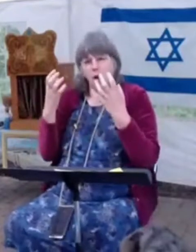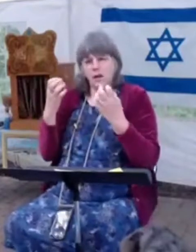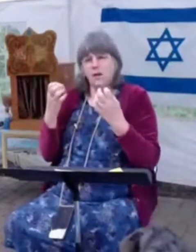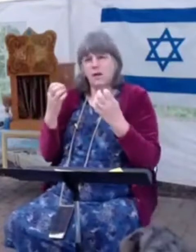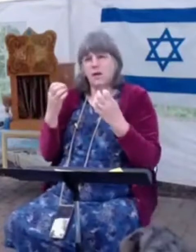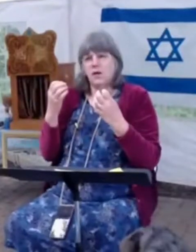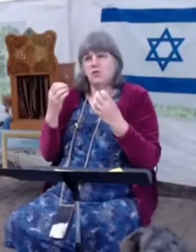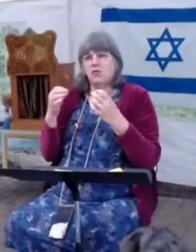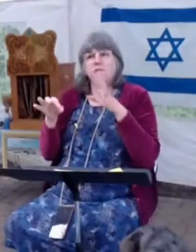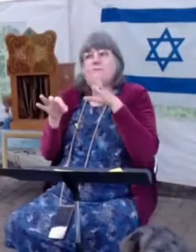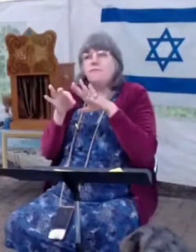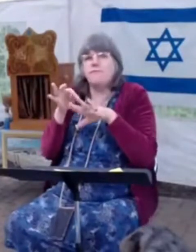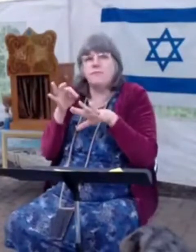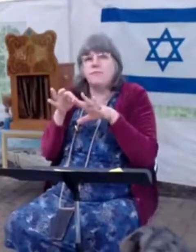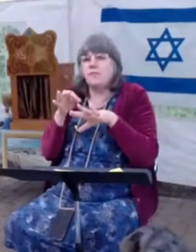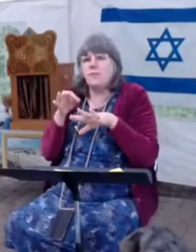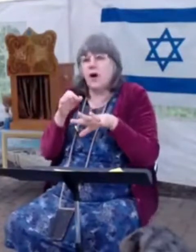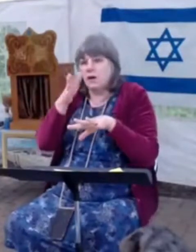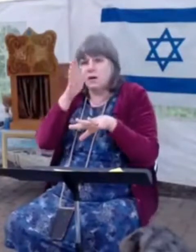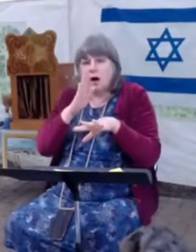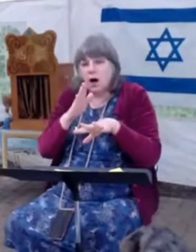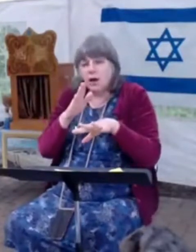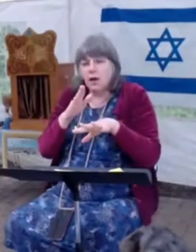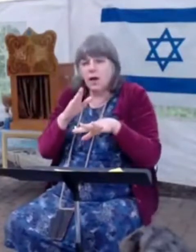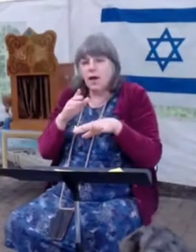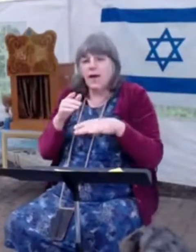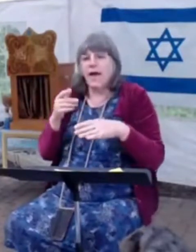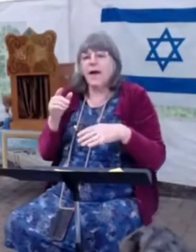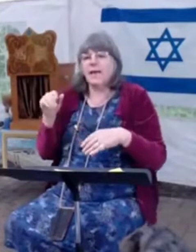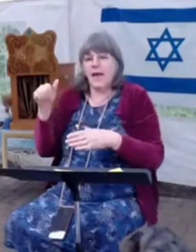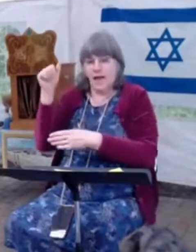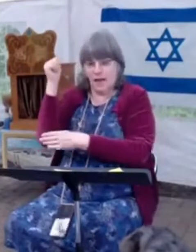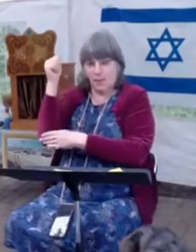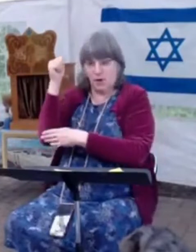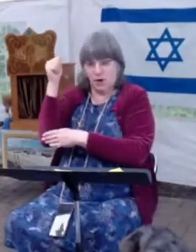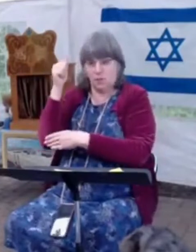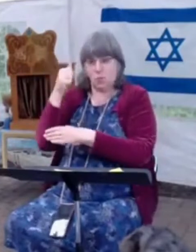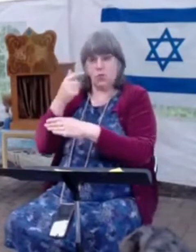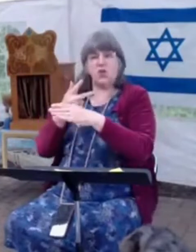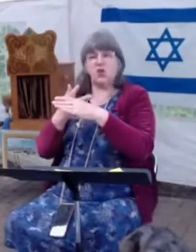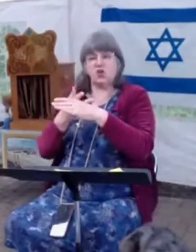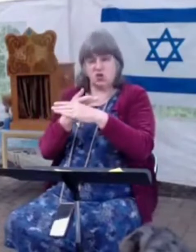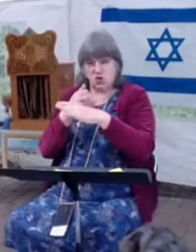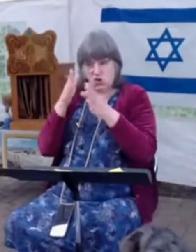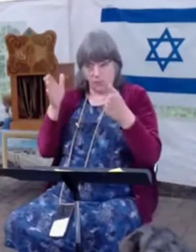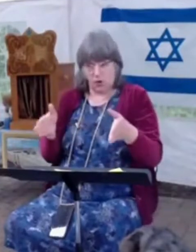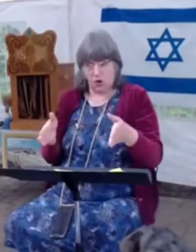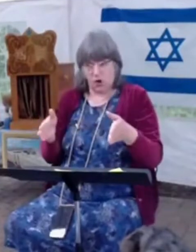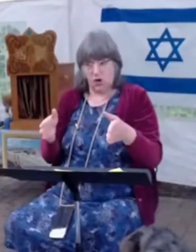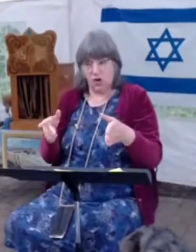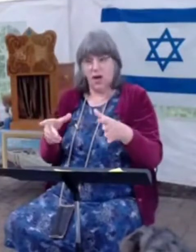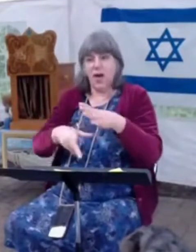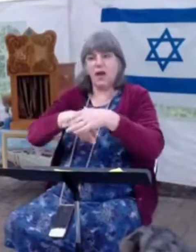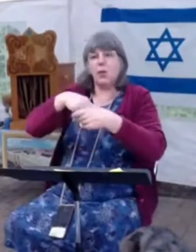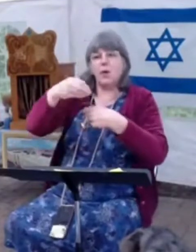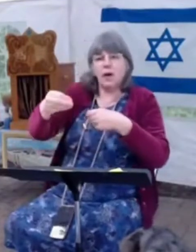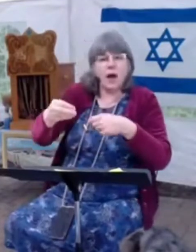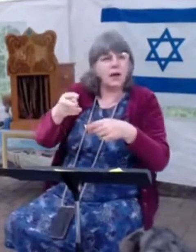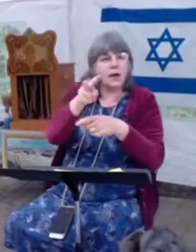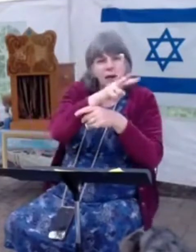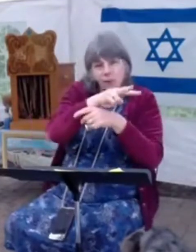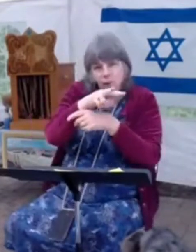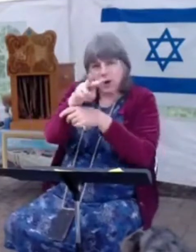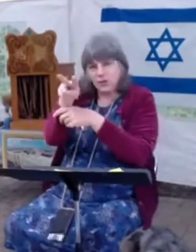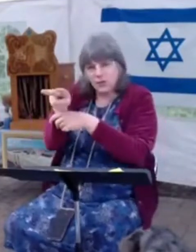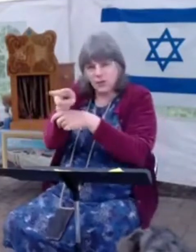notion that there was but one God. He was the first to publish this notion that there was one God.